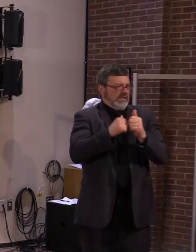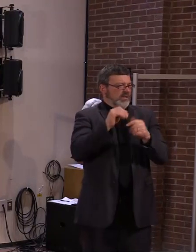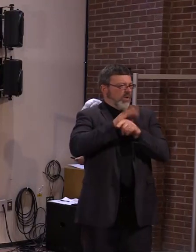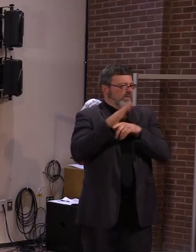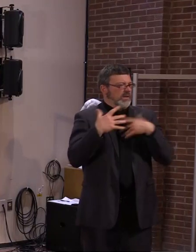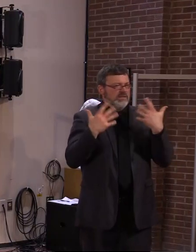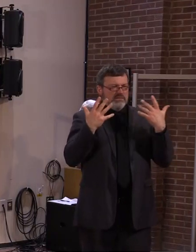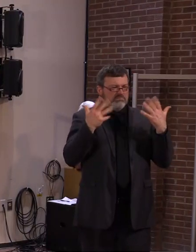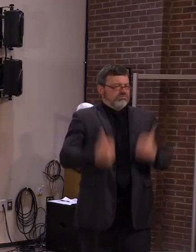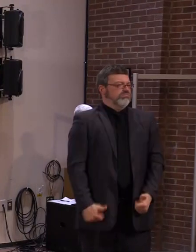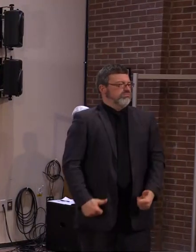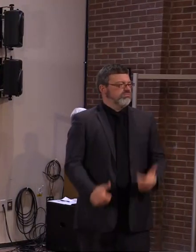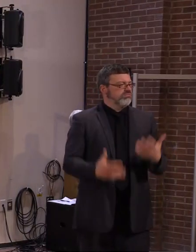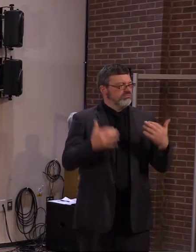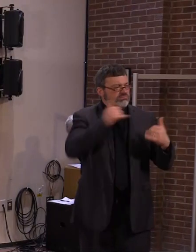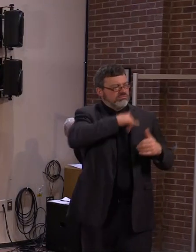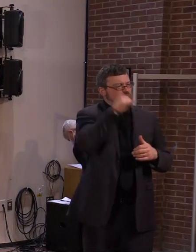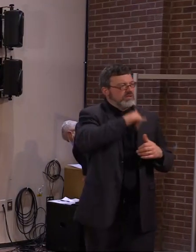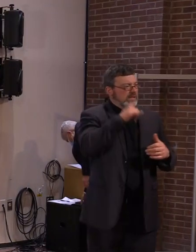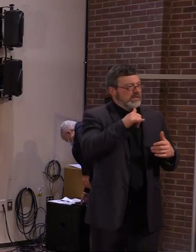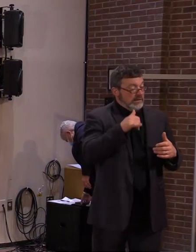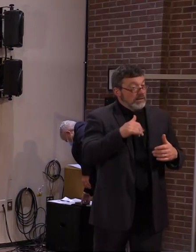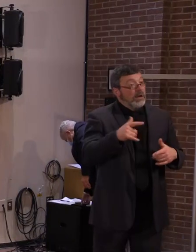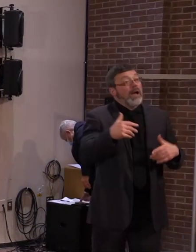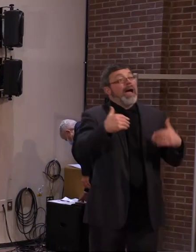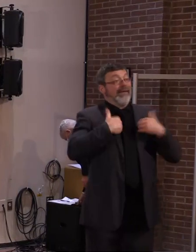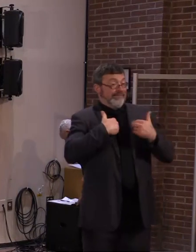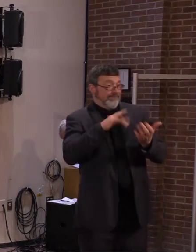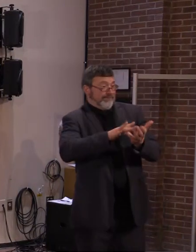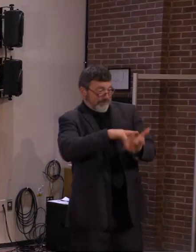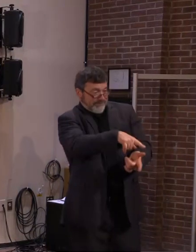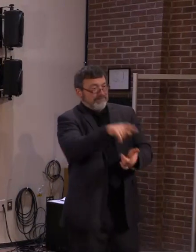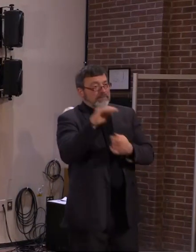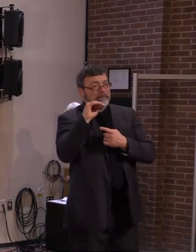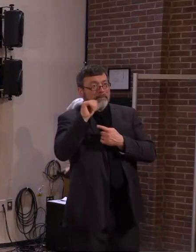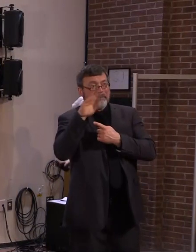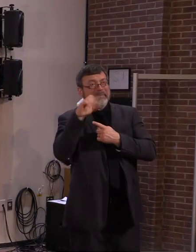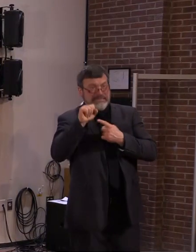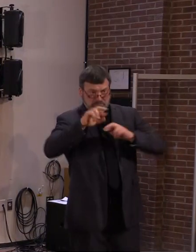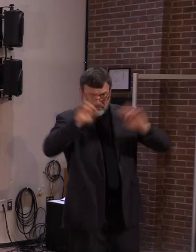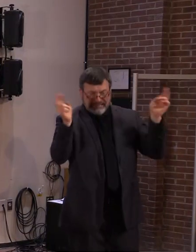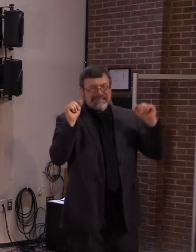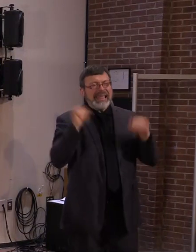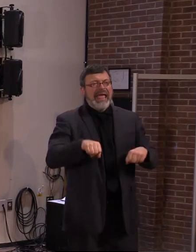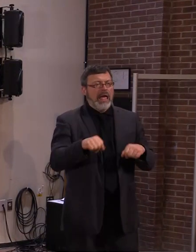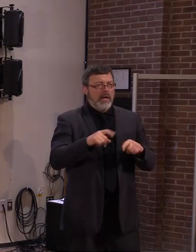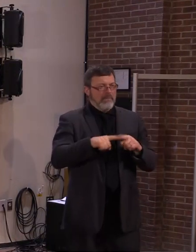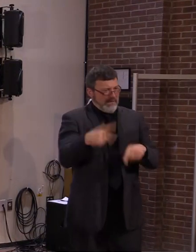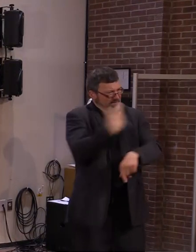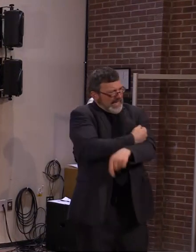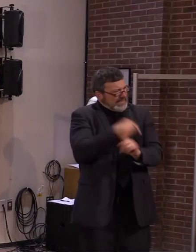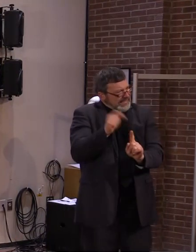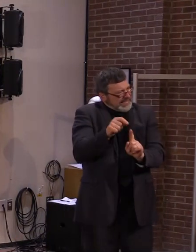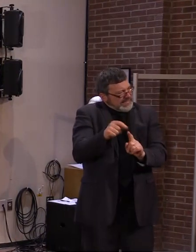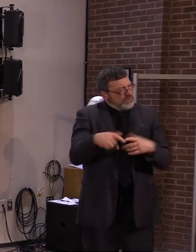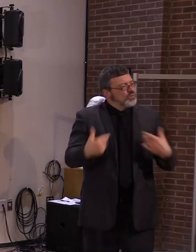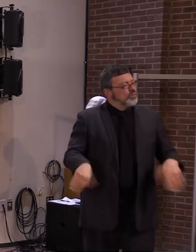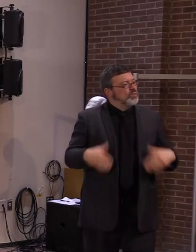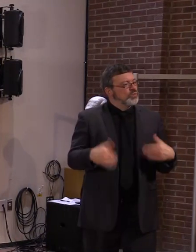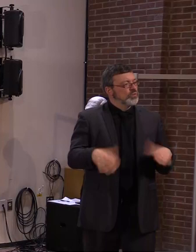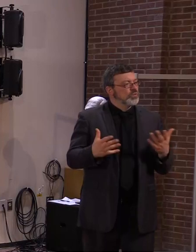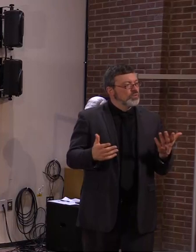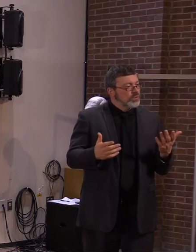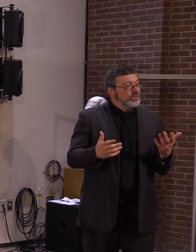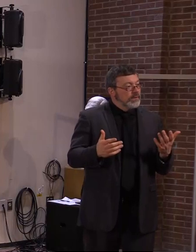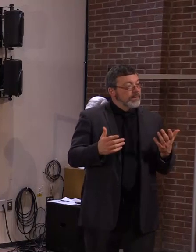monoclonal antibody treatment, which prevents hospitalization and death about